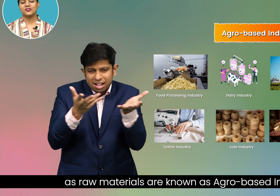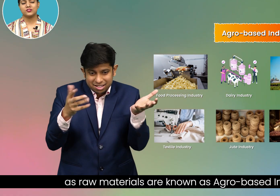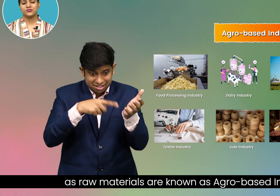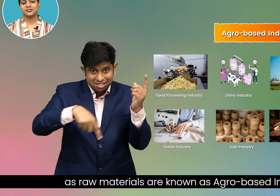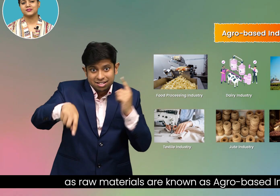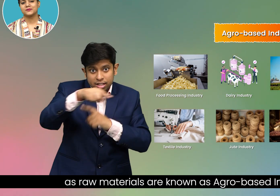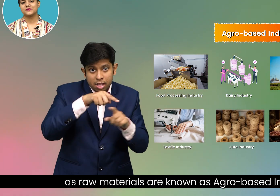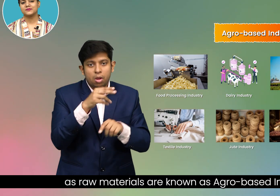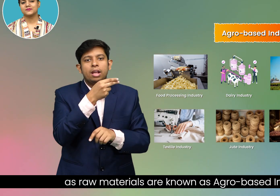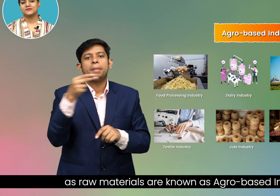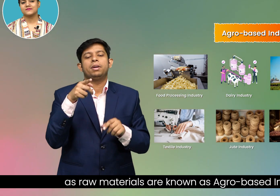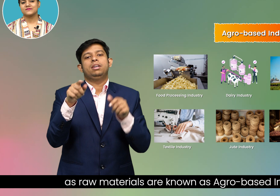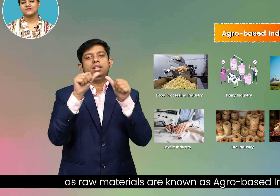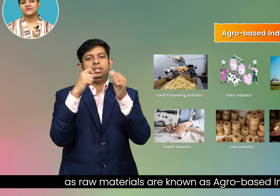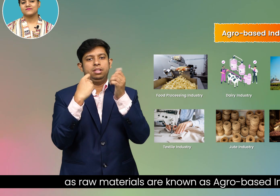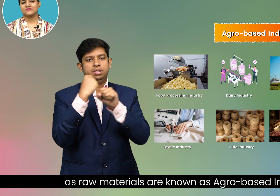agro-based industries.